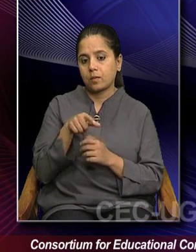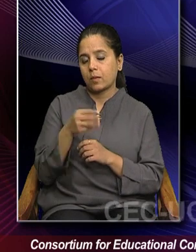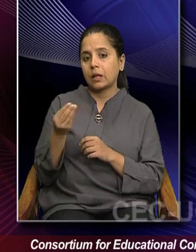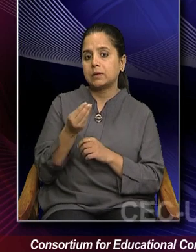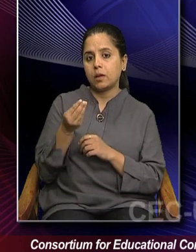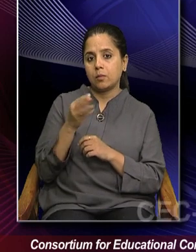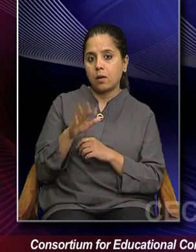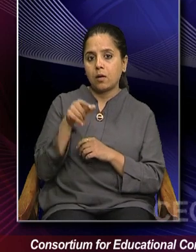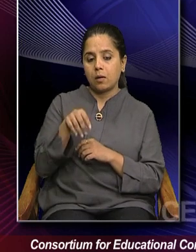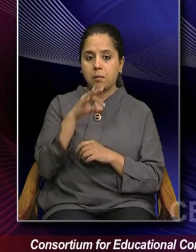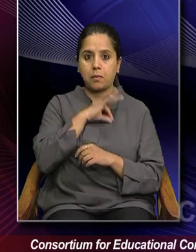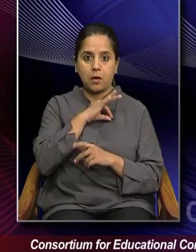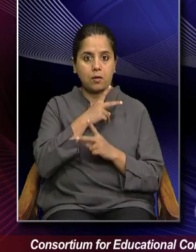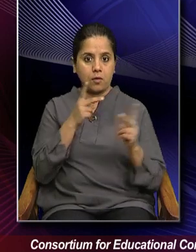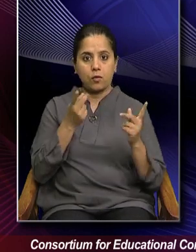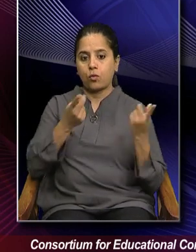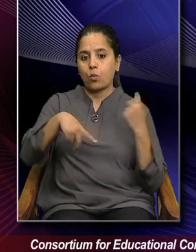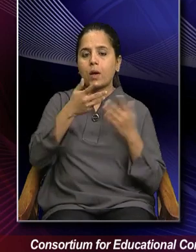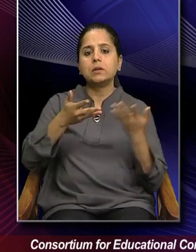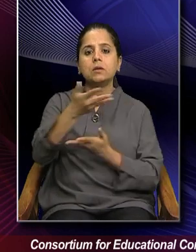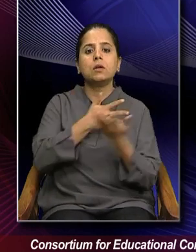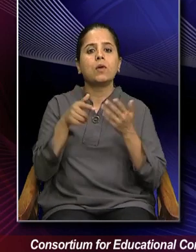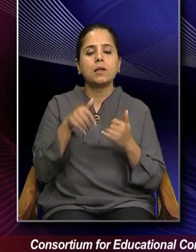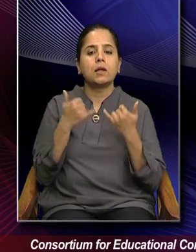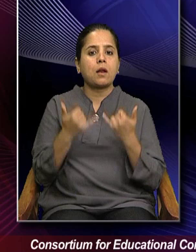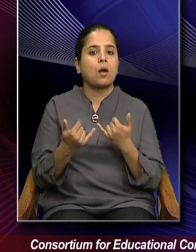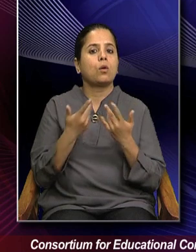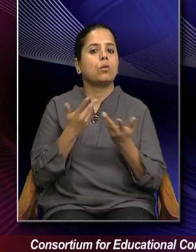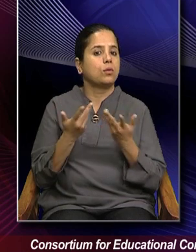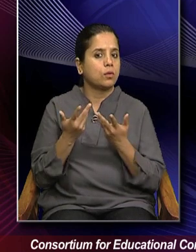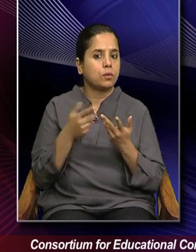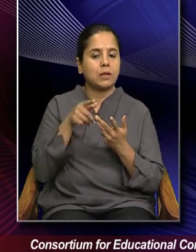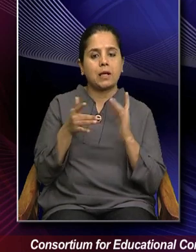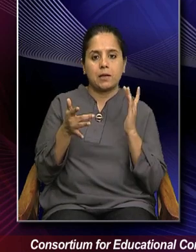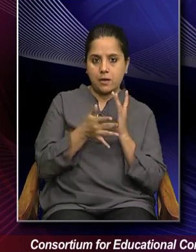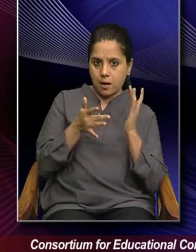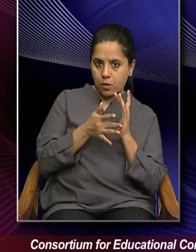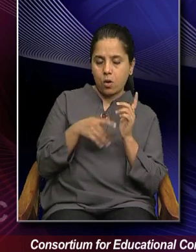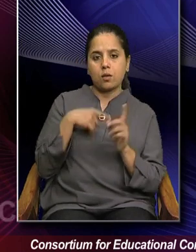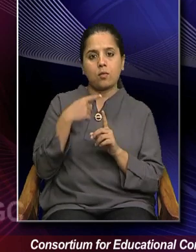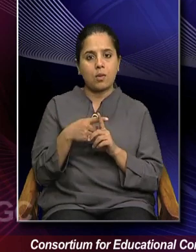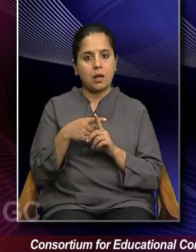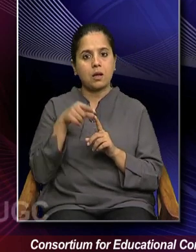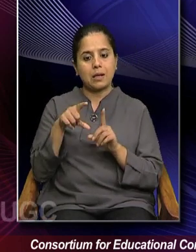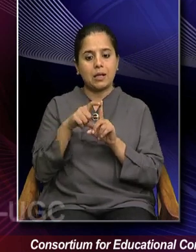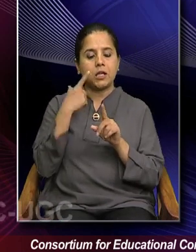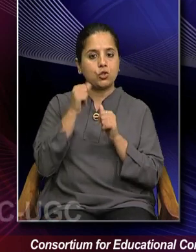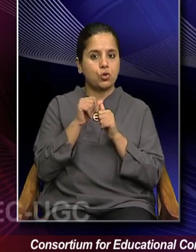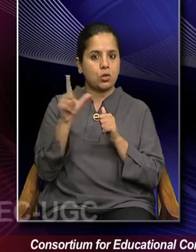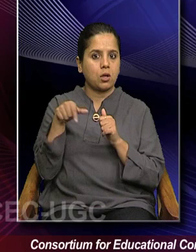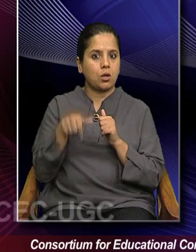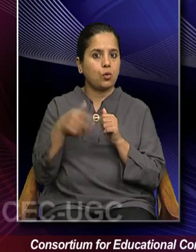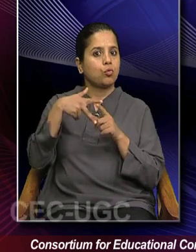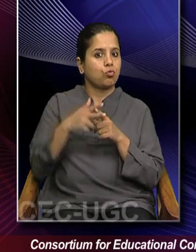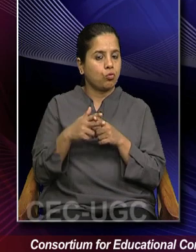some advantages what we will be discussing now of technology and digital tools.